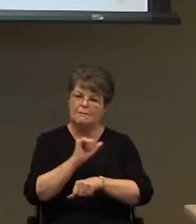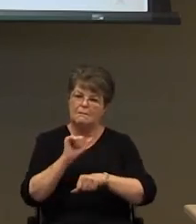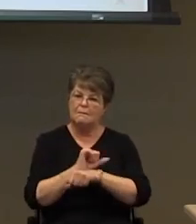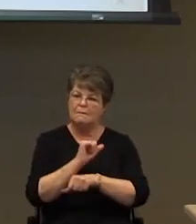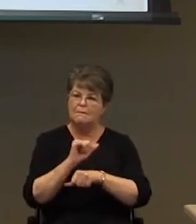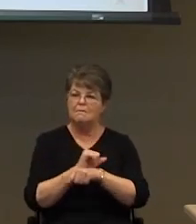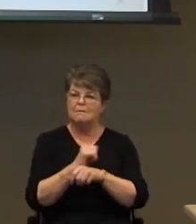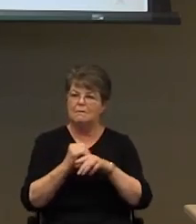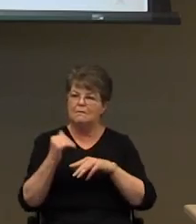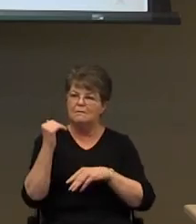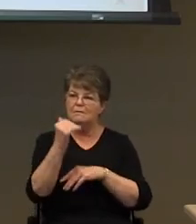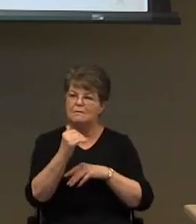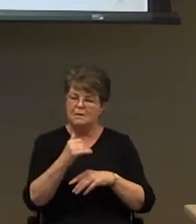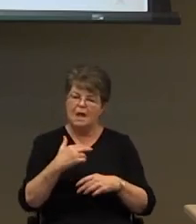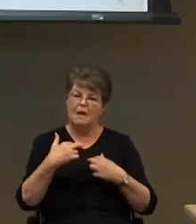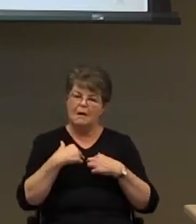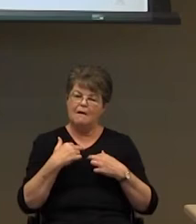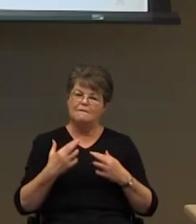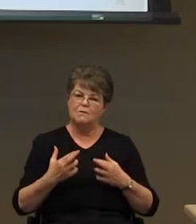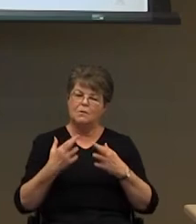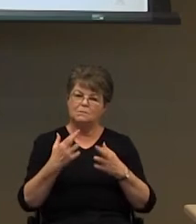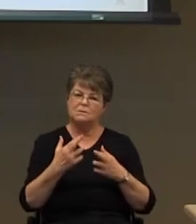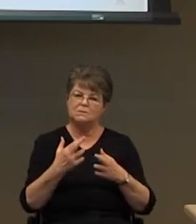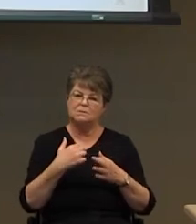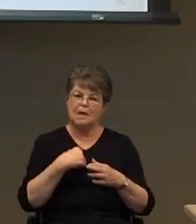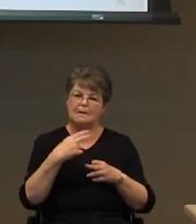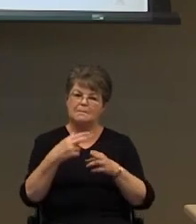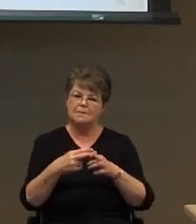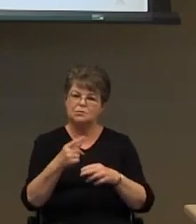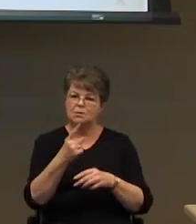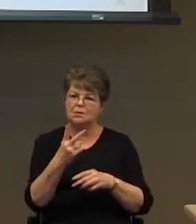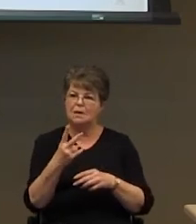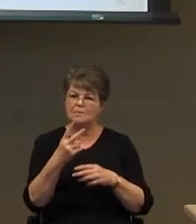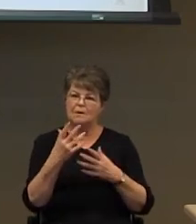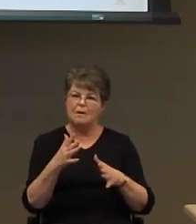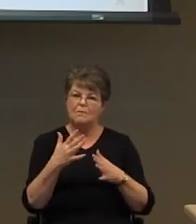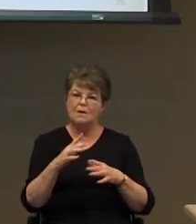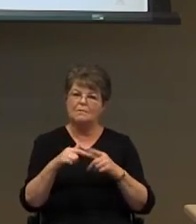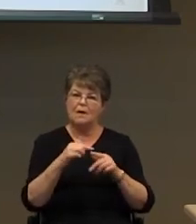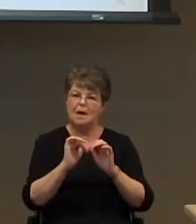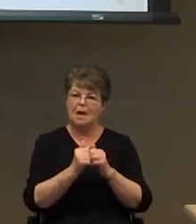for. But there are recommendations, and we just mentioned a couple of how you go about doing that.